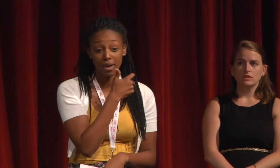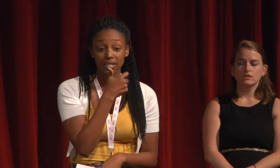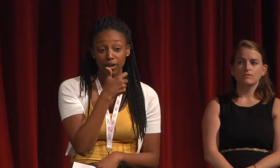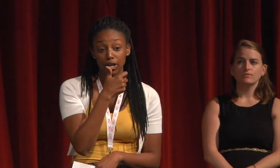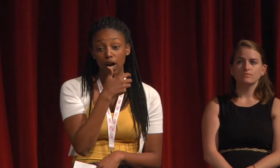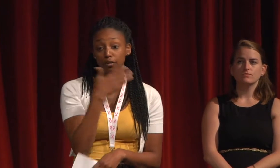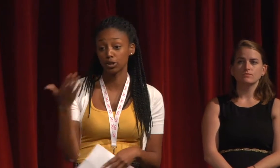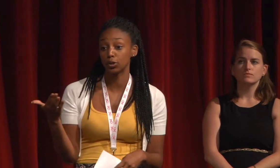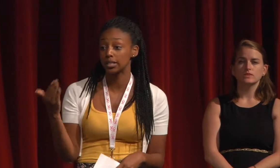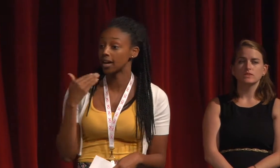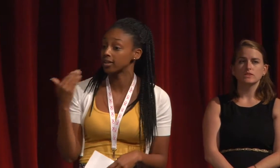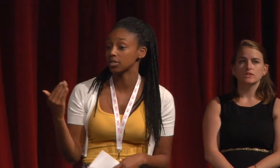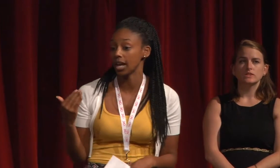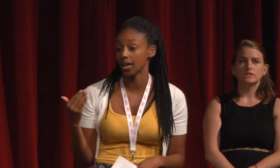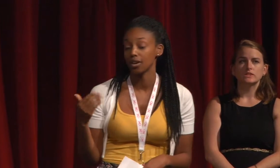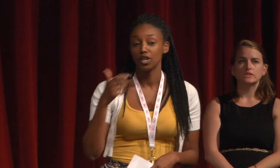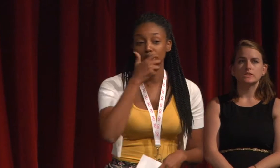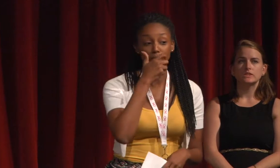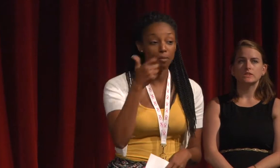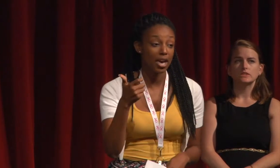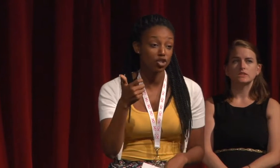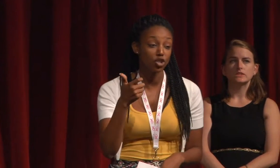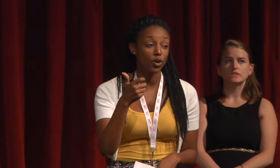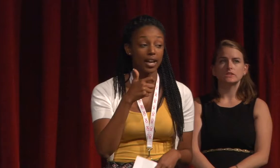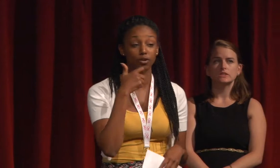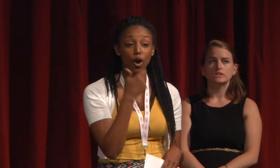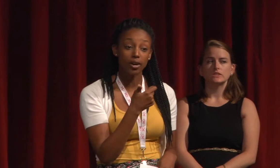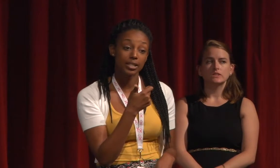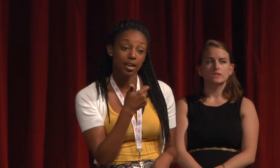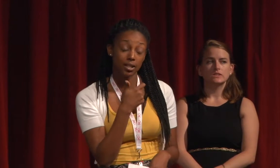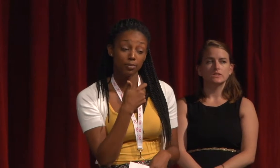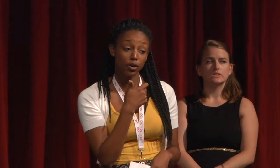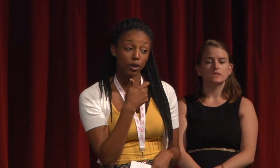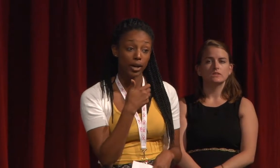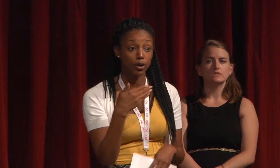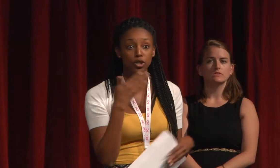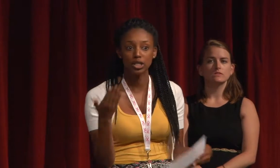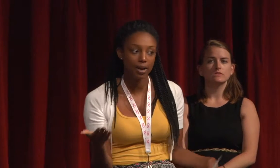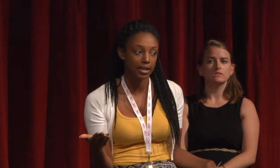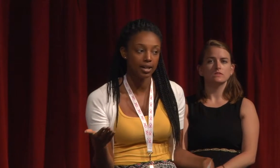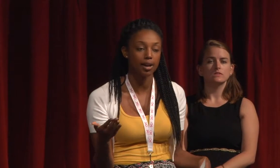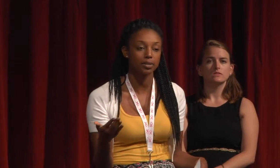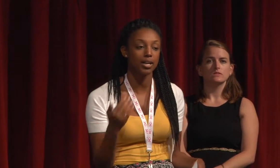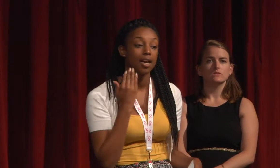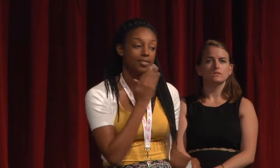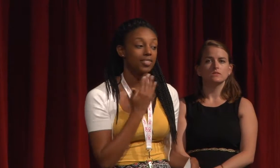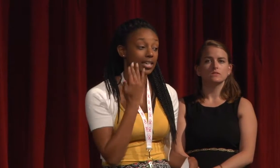makes it very hard for students to understand. So you want to make sure that if you are saying something on your radio or just making an announcement, that they can